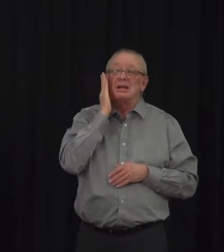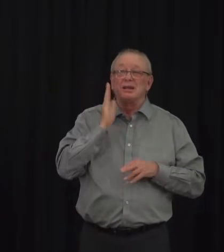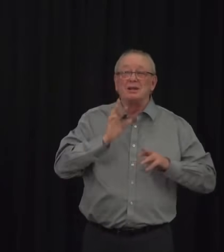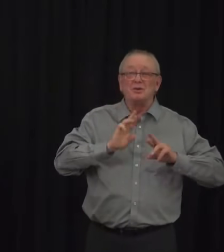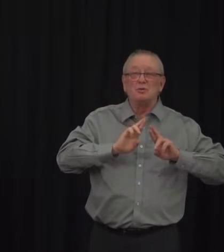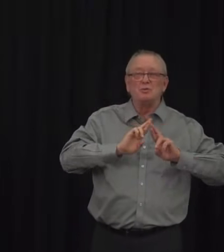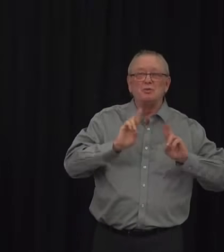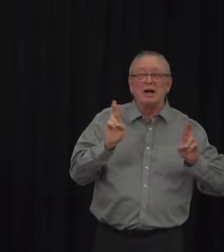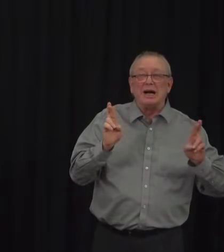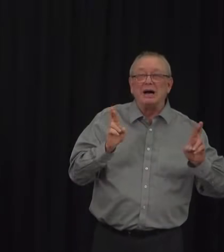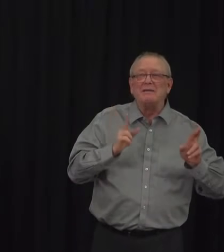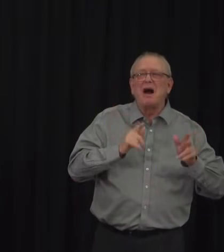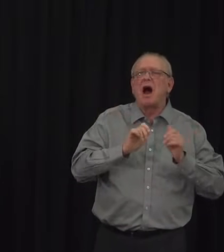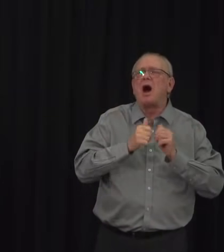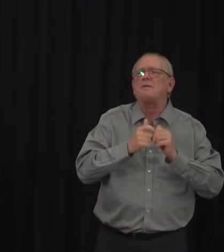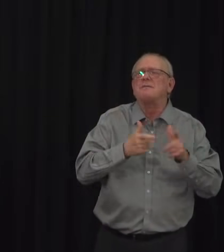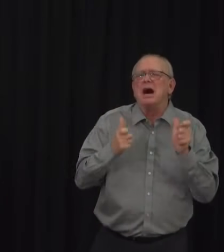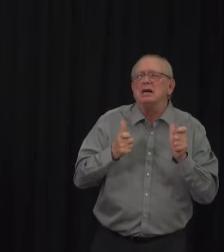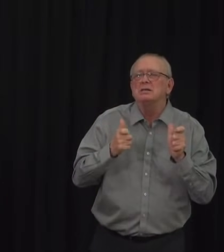the coming surge?